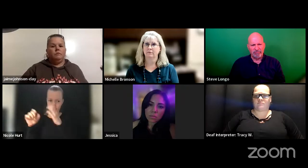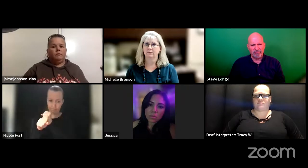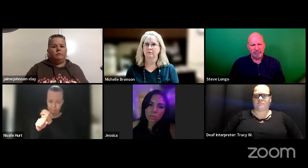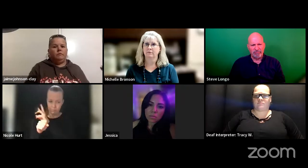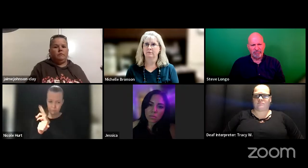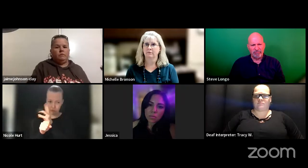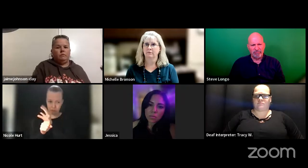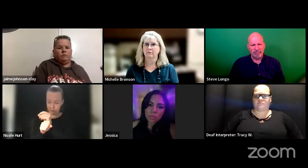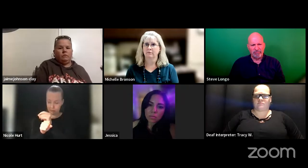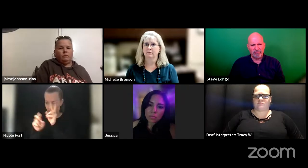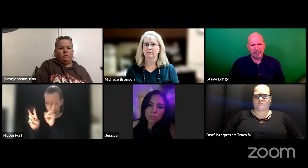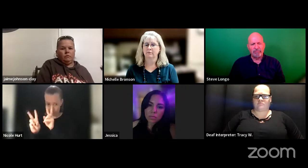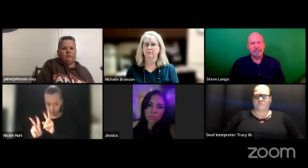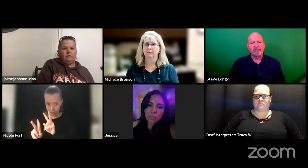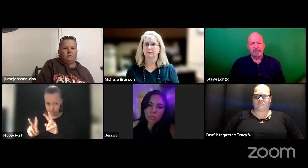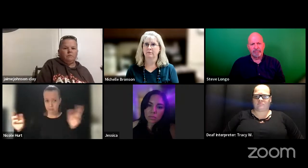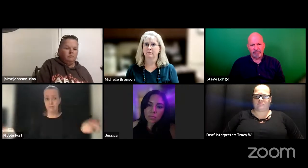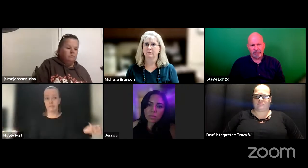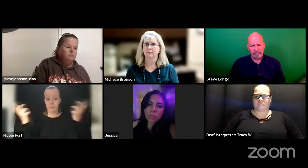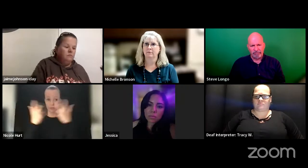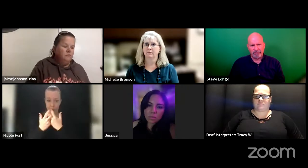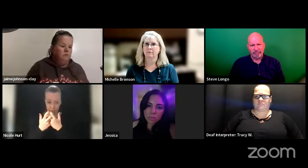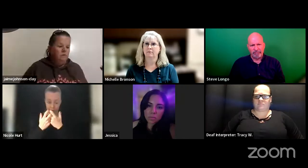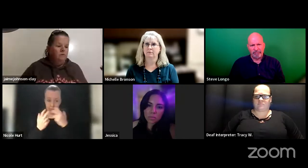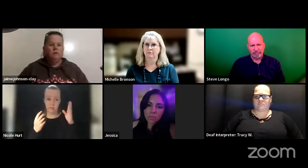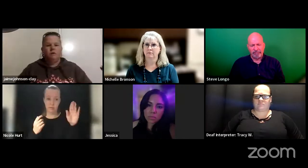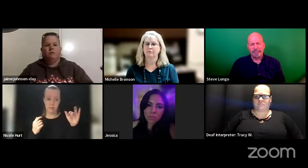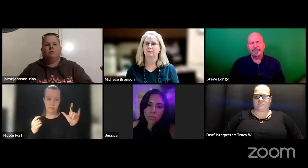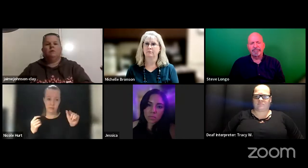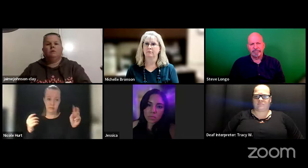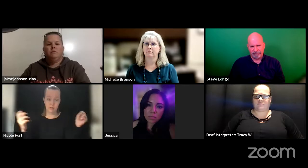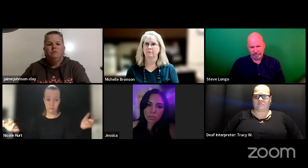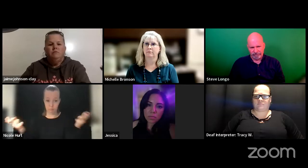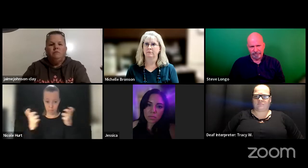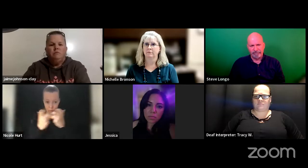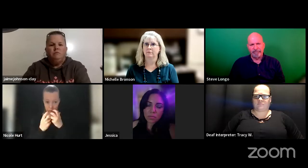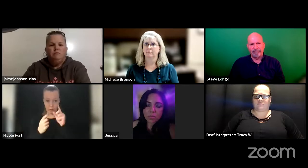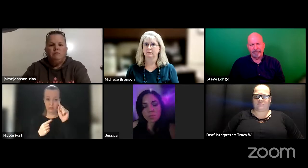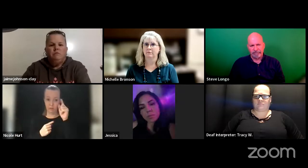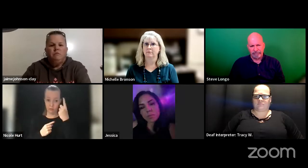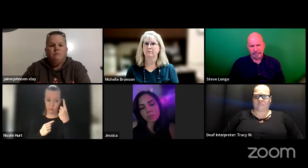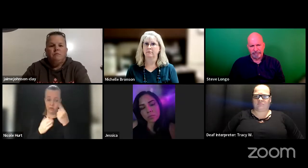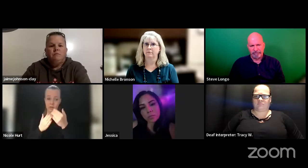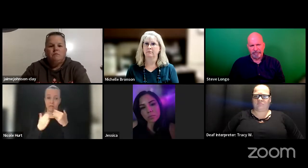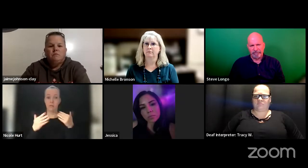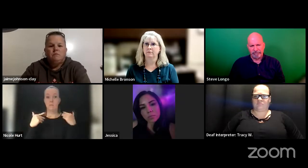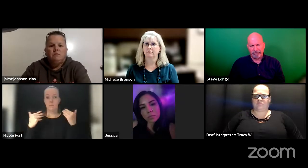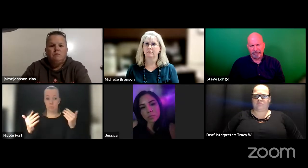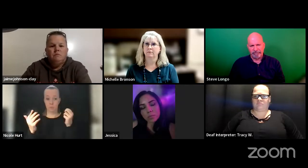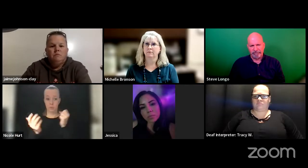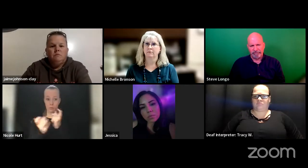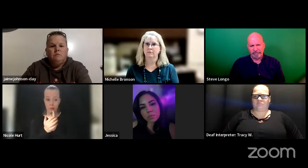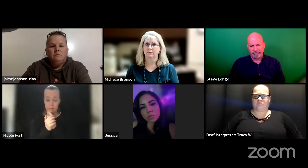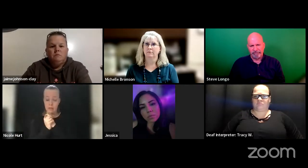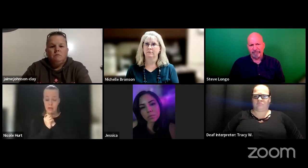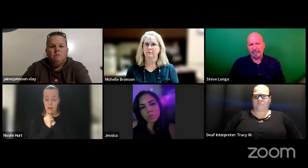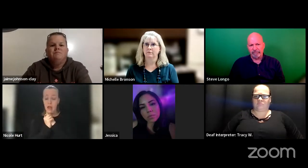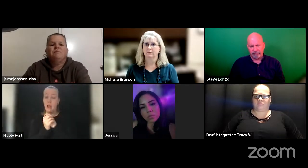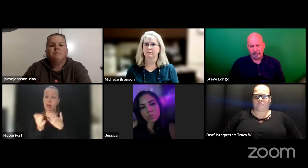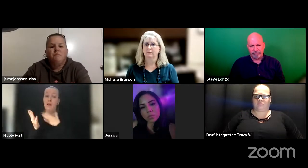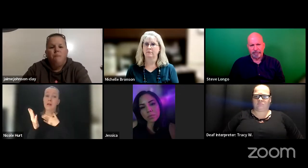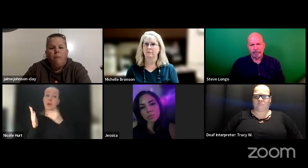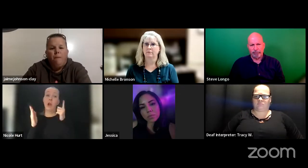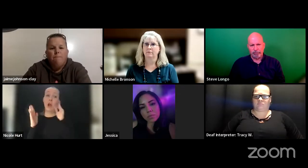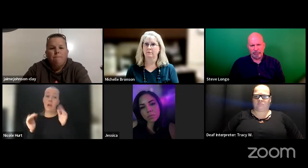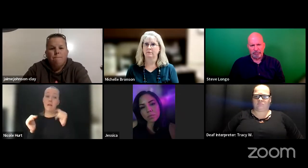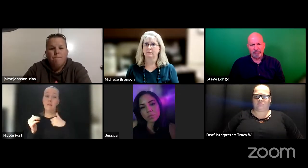are putting the bylaws approval on hold tonight. Take time to review those again, make sure they are in